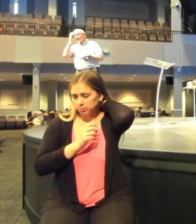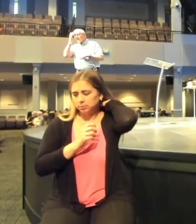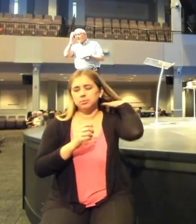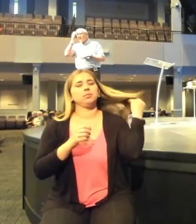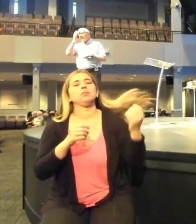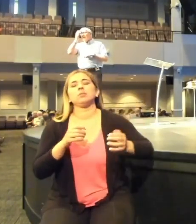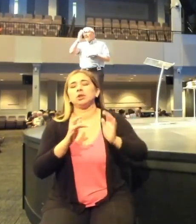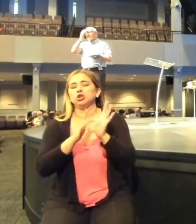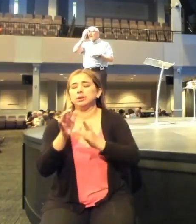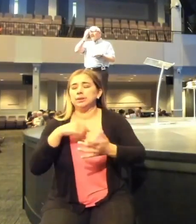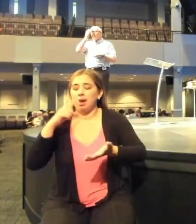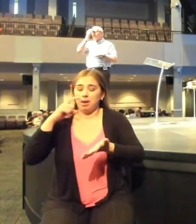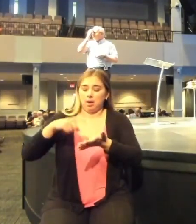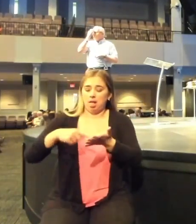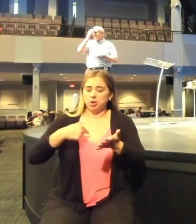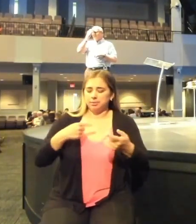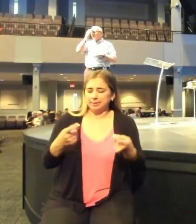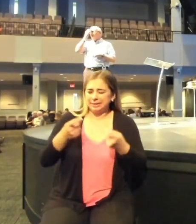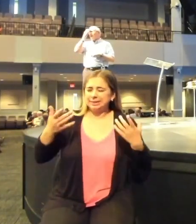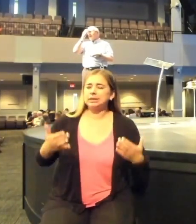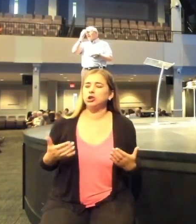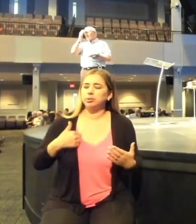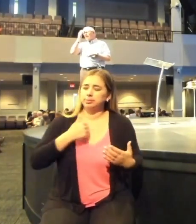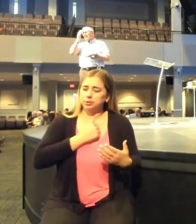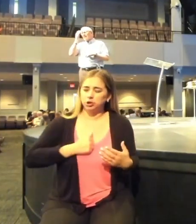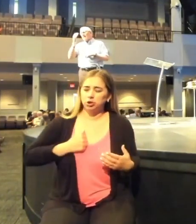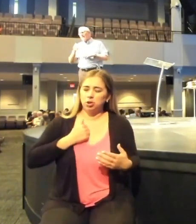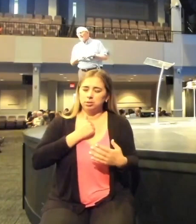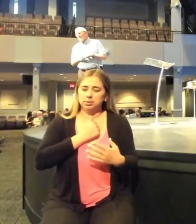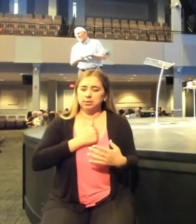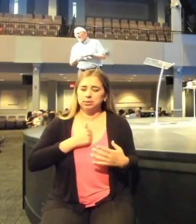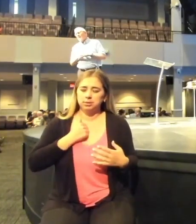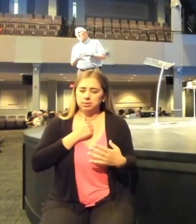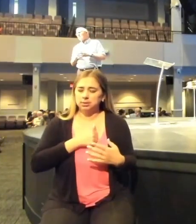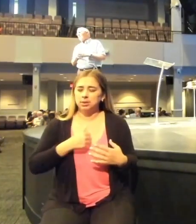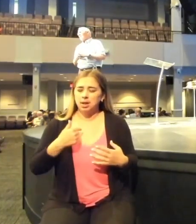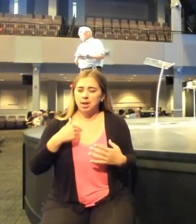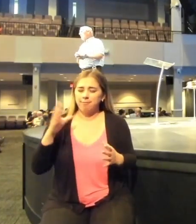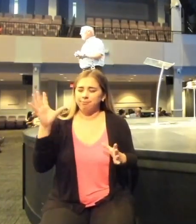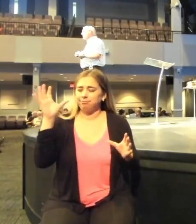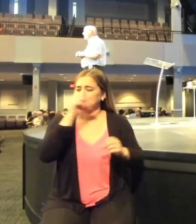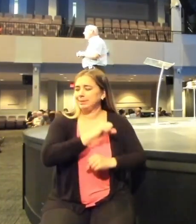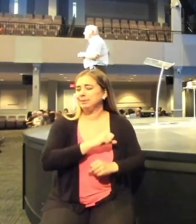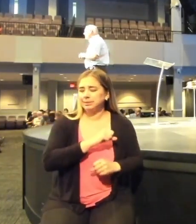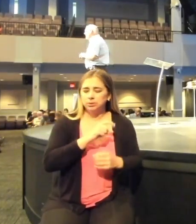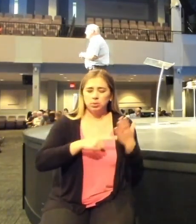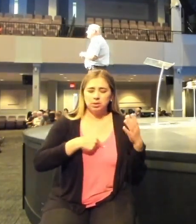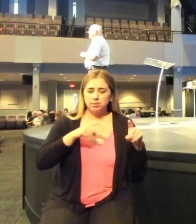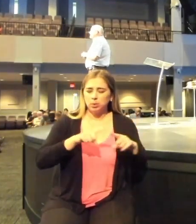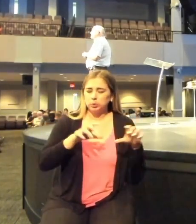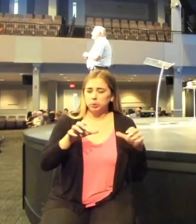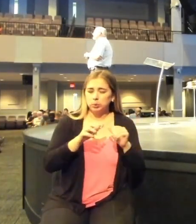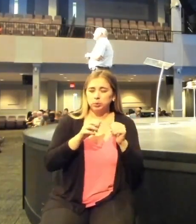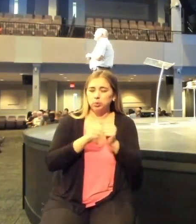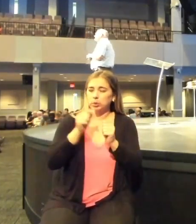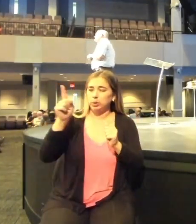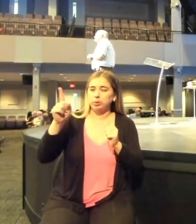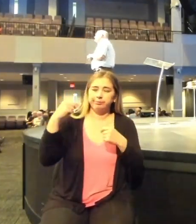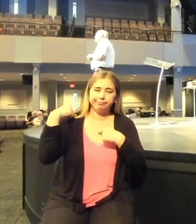I acknowledge to you today that I'm a sinner. I'm sorry. I've missed the mark, Lord, with you many